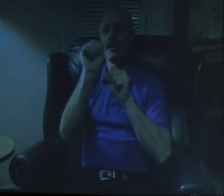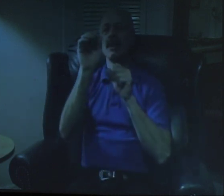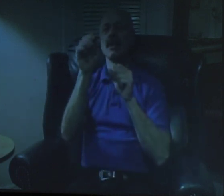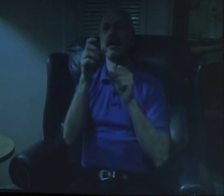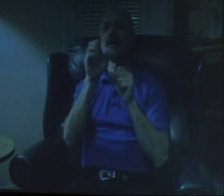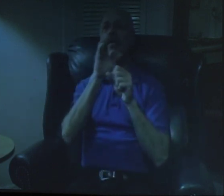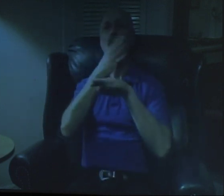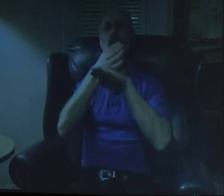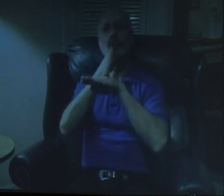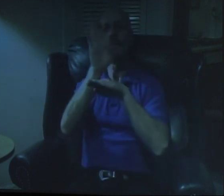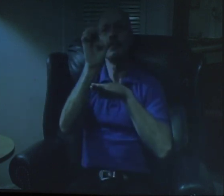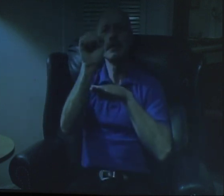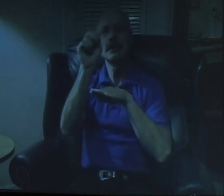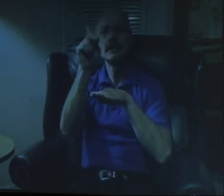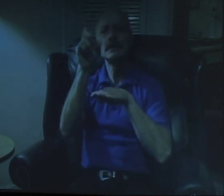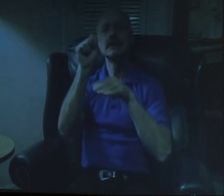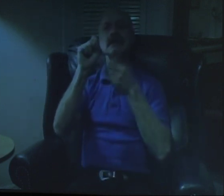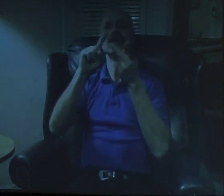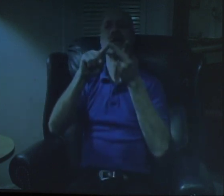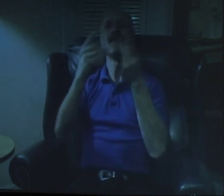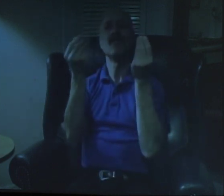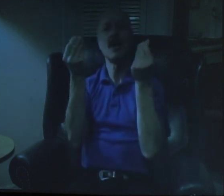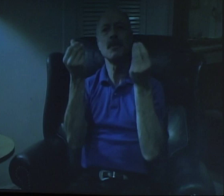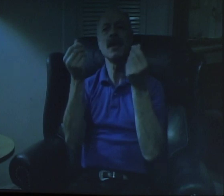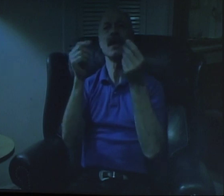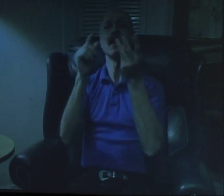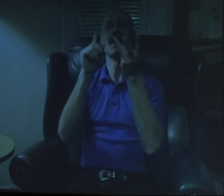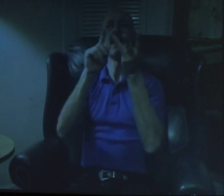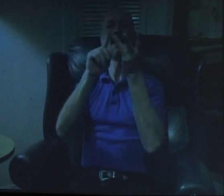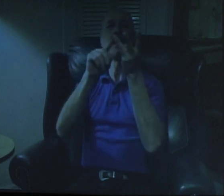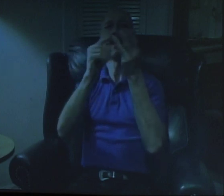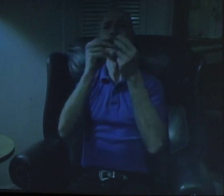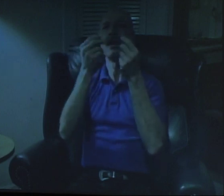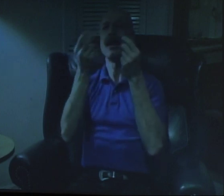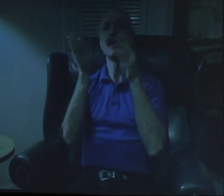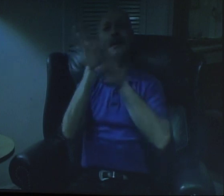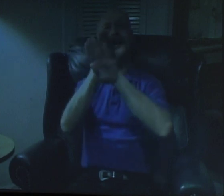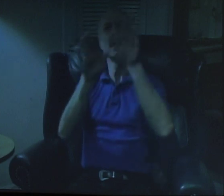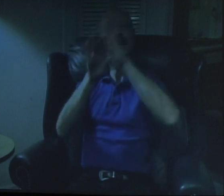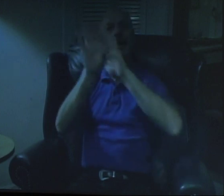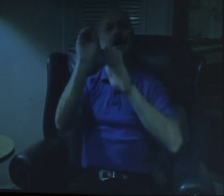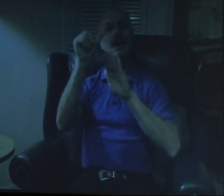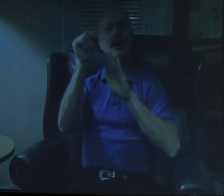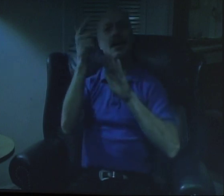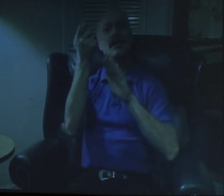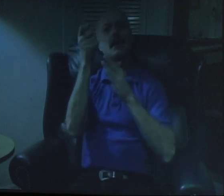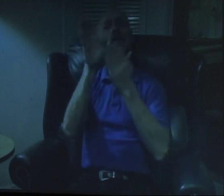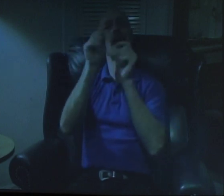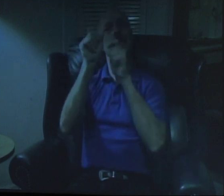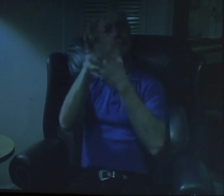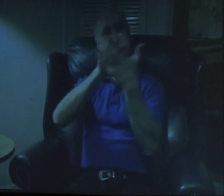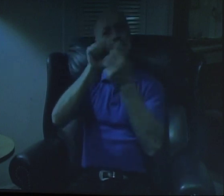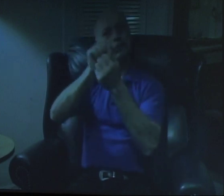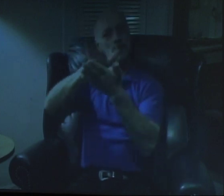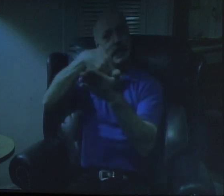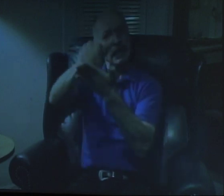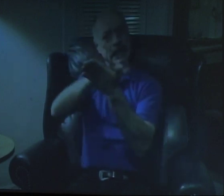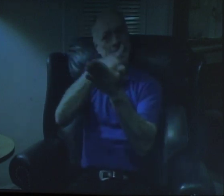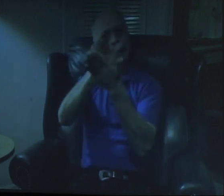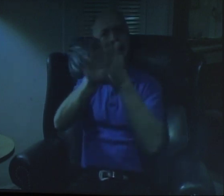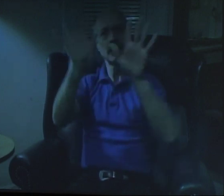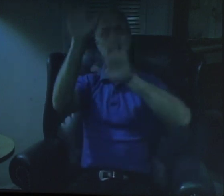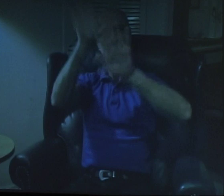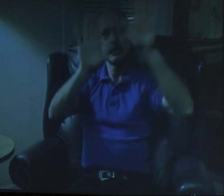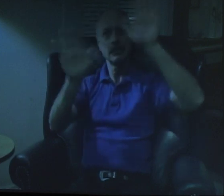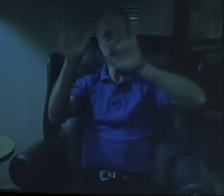the cosmetics, the cosmetic ornamentation as well, such as necklaces, bracelets, belts.